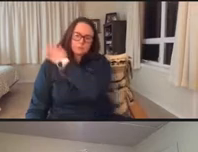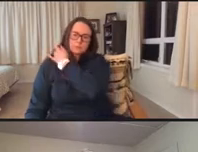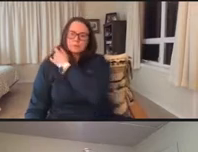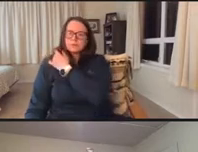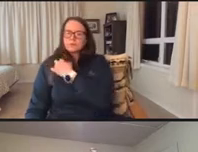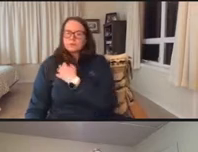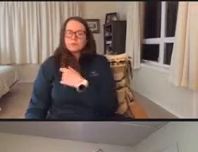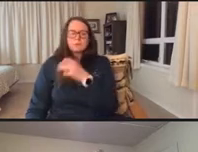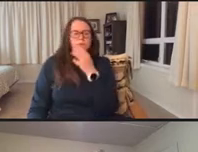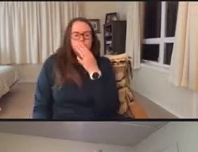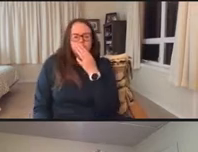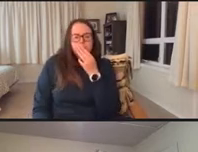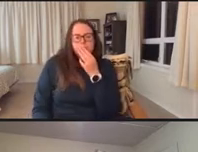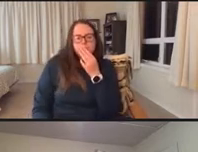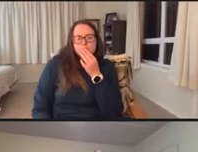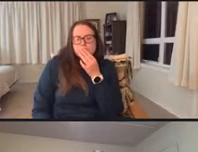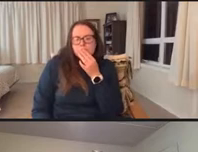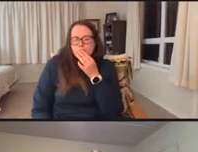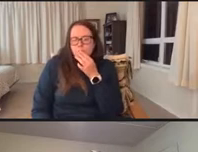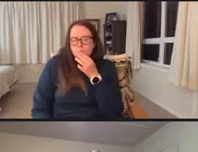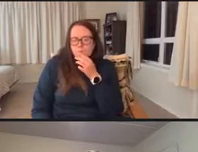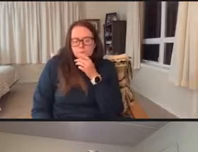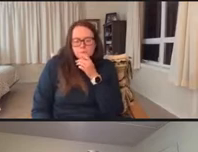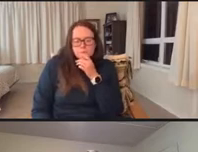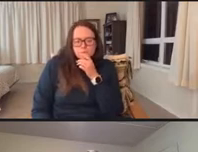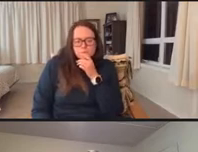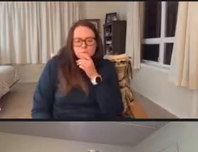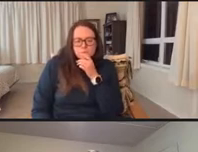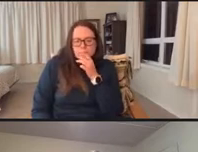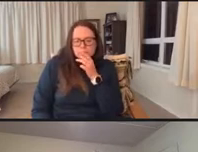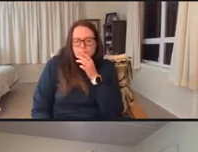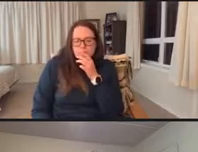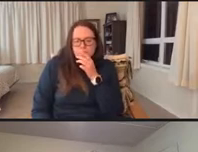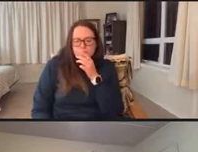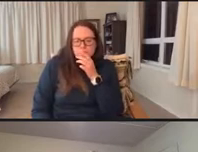our lesson might develop. So some good things you might want to ask, how does your family